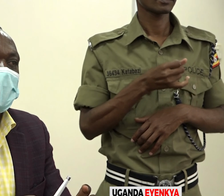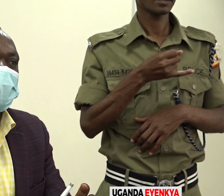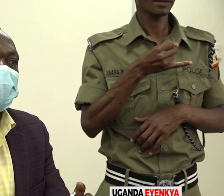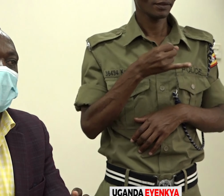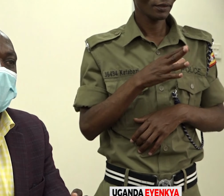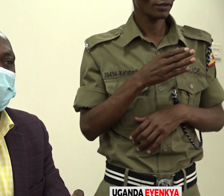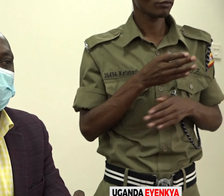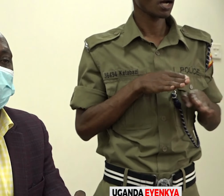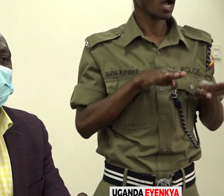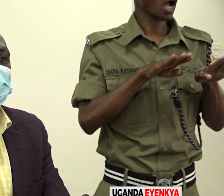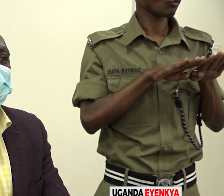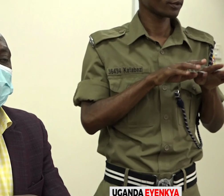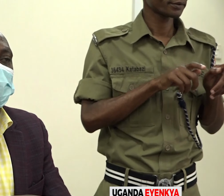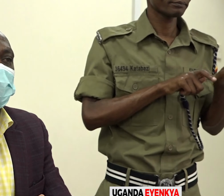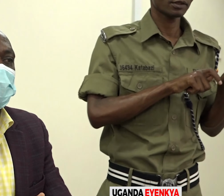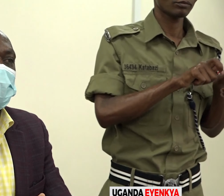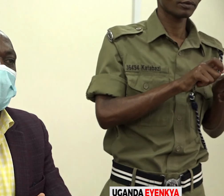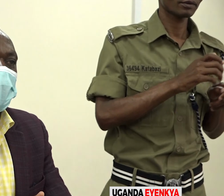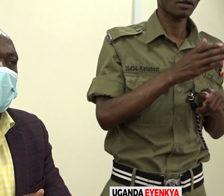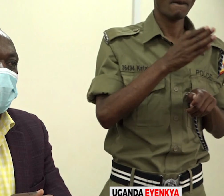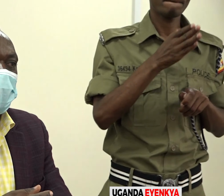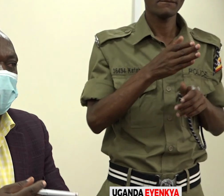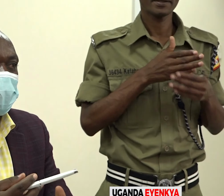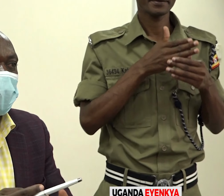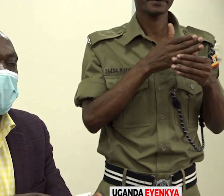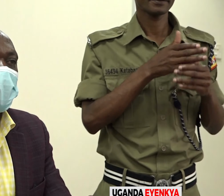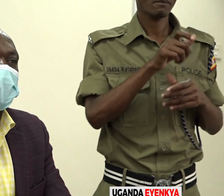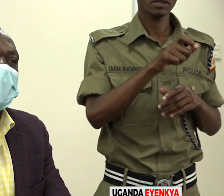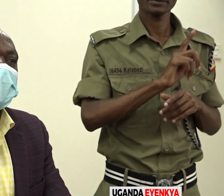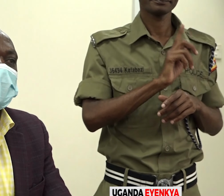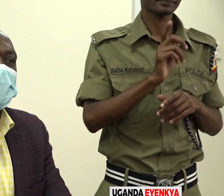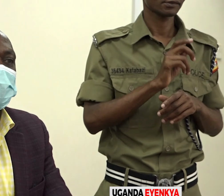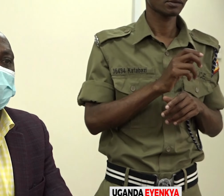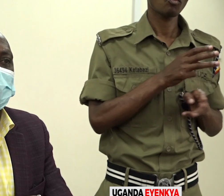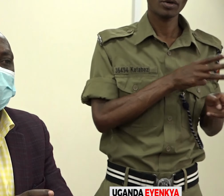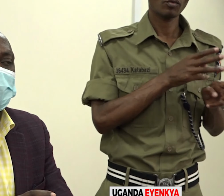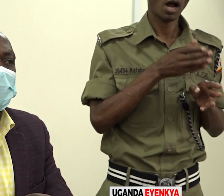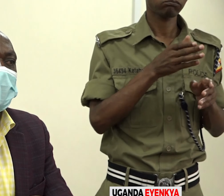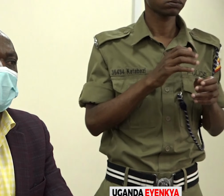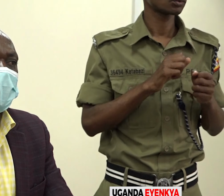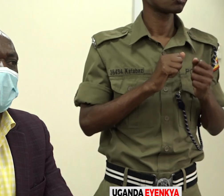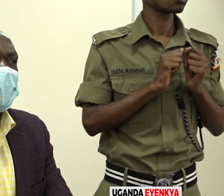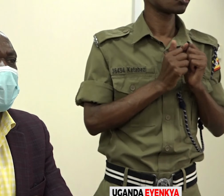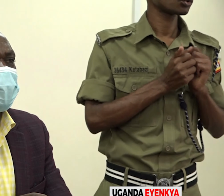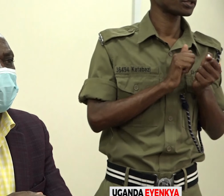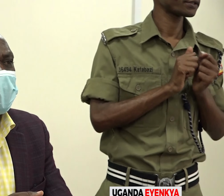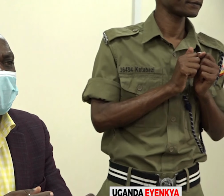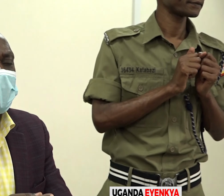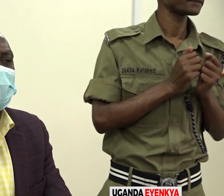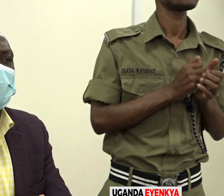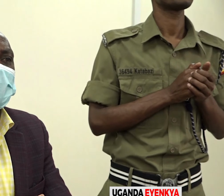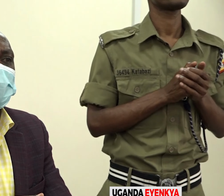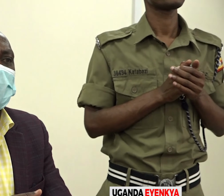tokkiriziganya na nfuga ya muntu, waliwo amakubo omwosobola okuba ng'omukyalenjingiramu. Era nga bwe tuzze